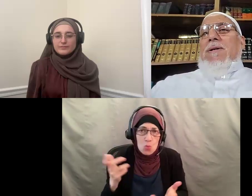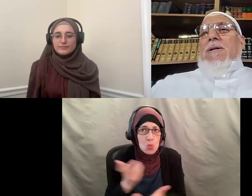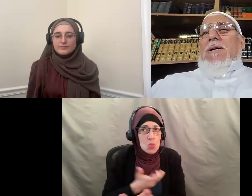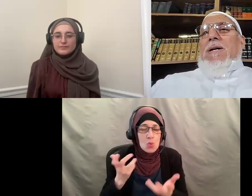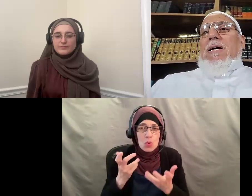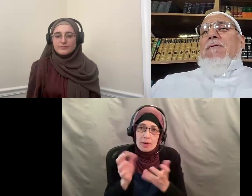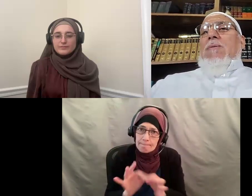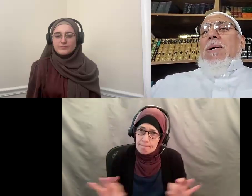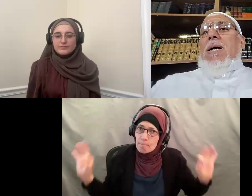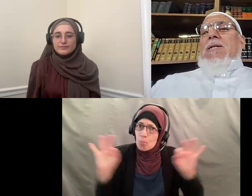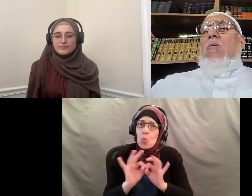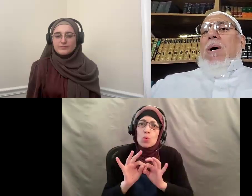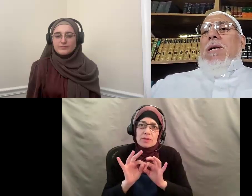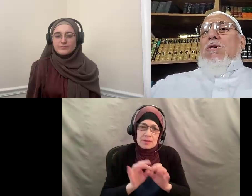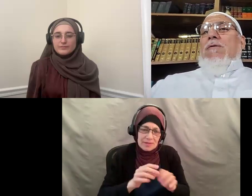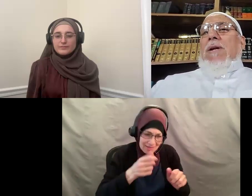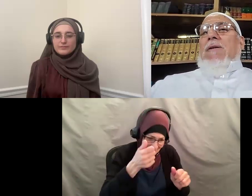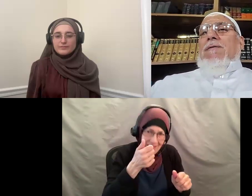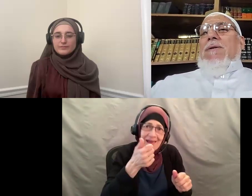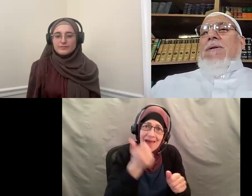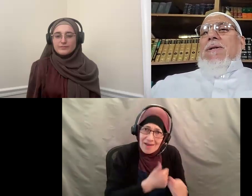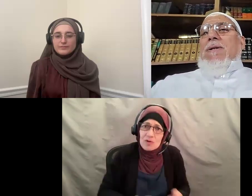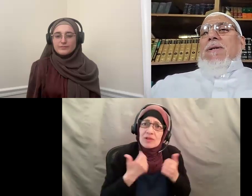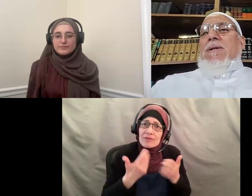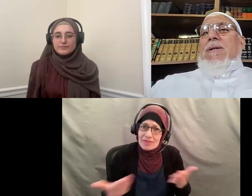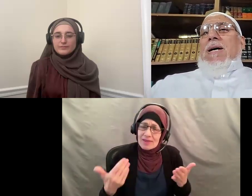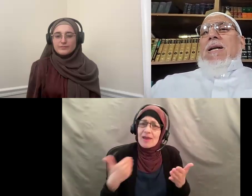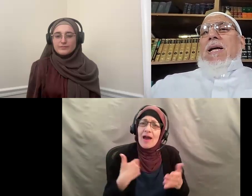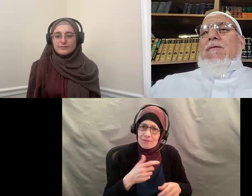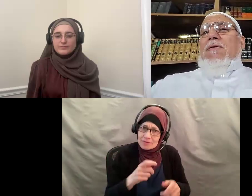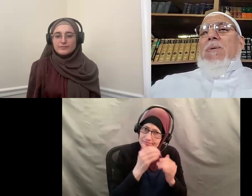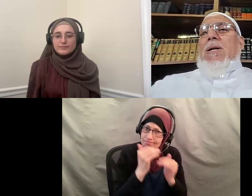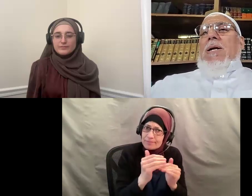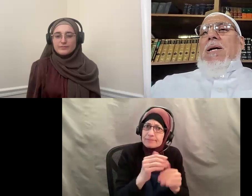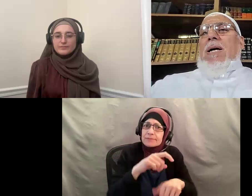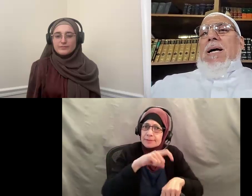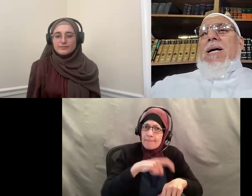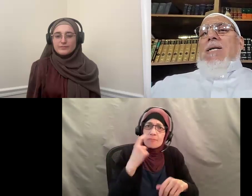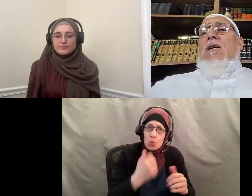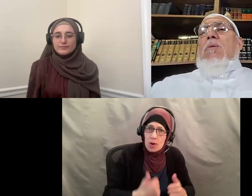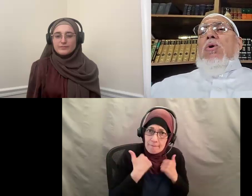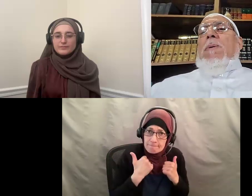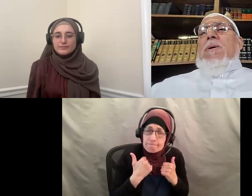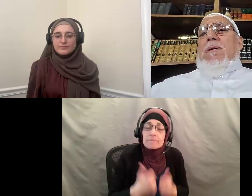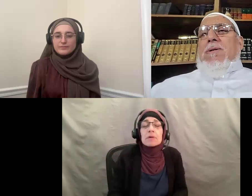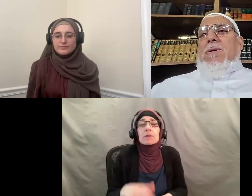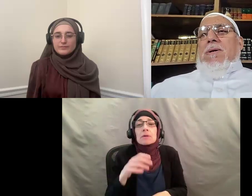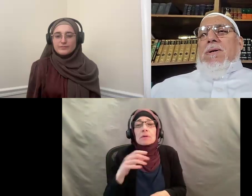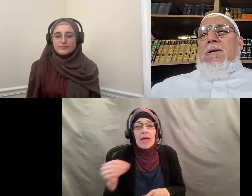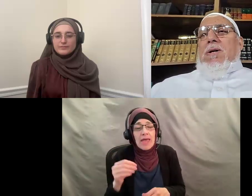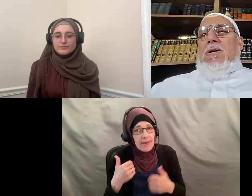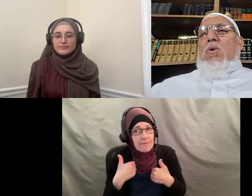life, everyone has a quality of life, and everyone has